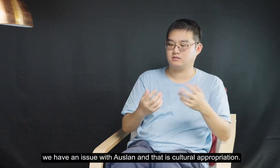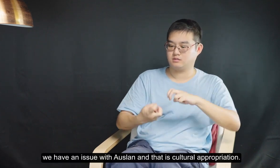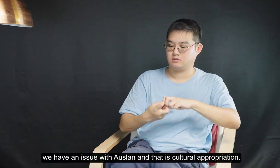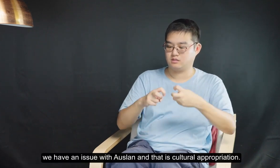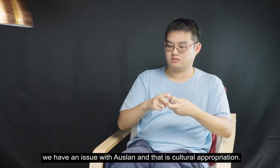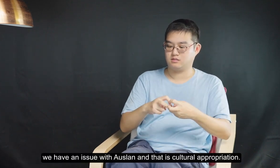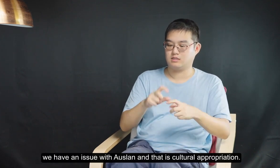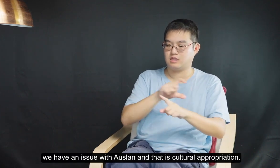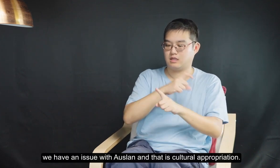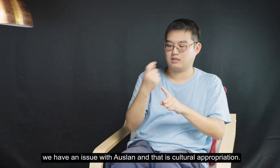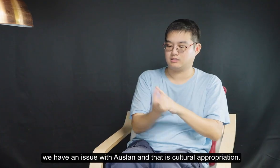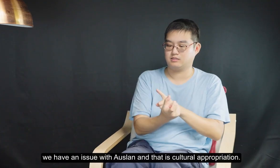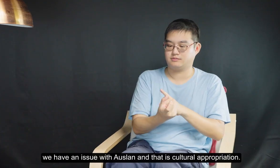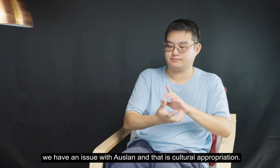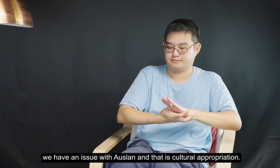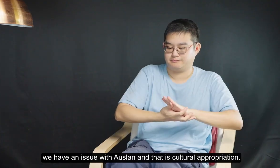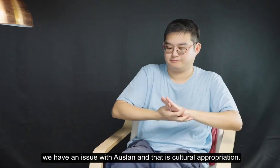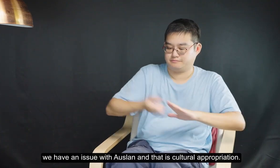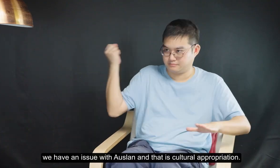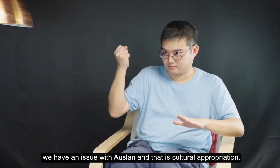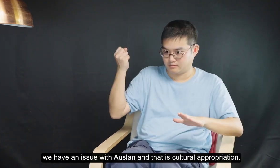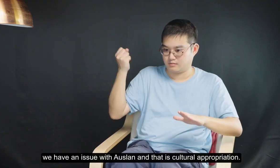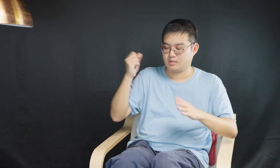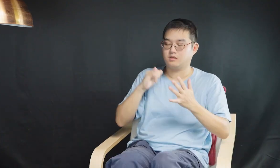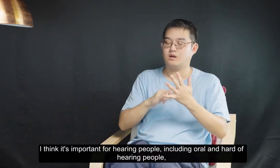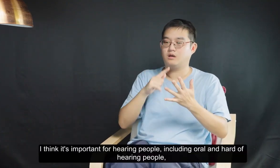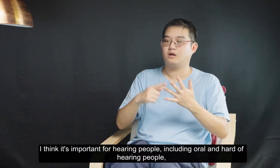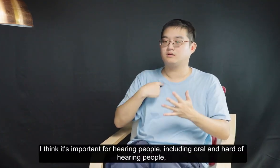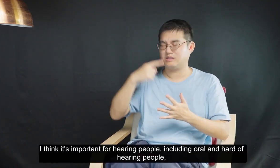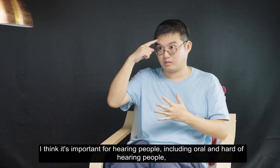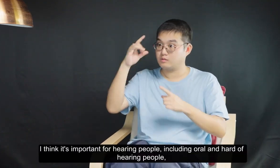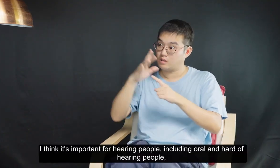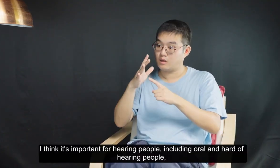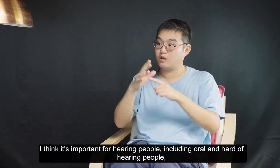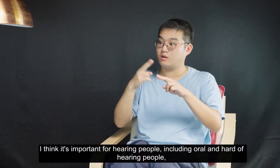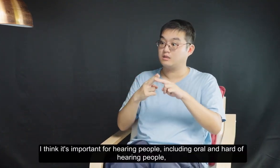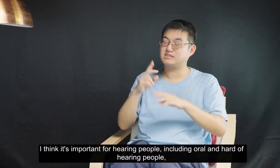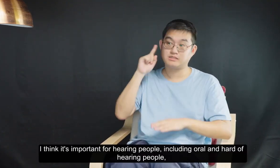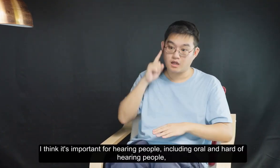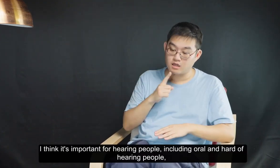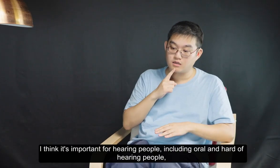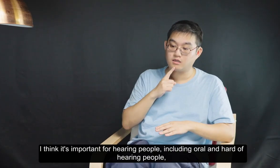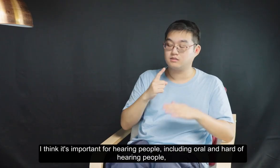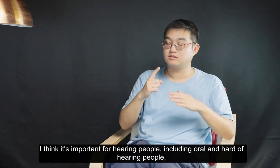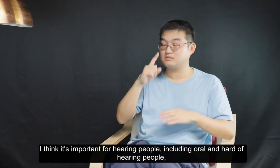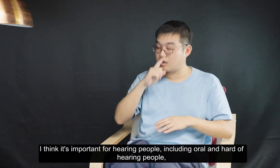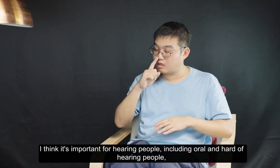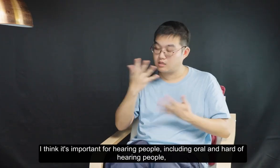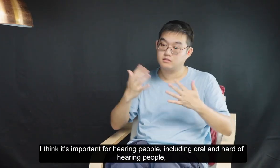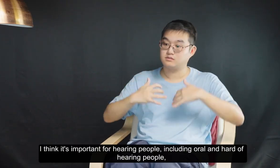Auslan, and that is cultural appropriation. I think it's important for hearing people, including